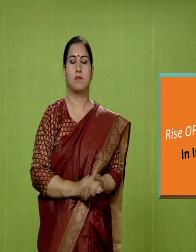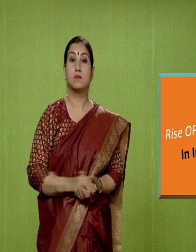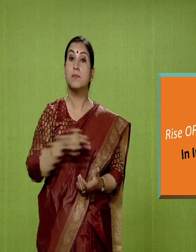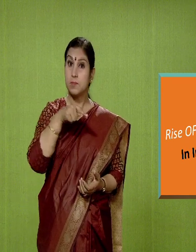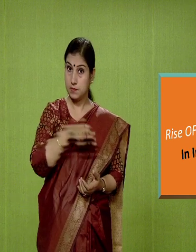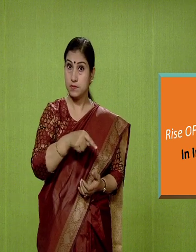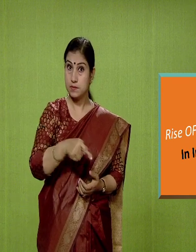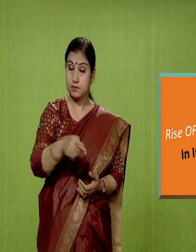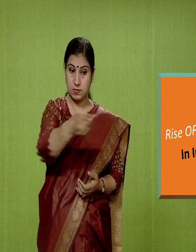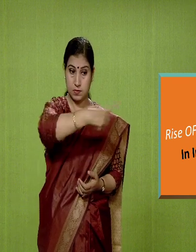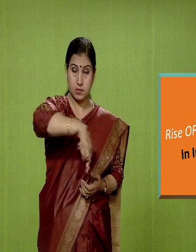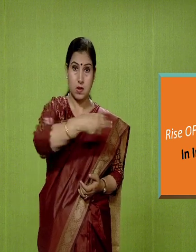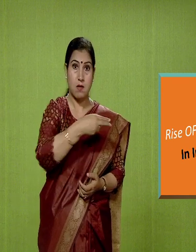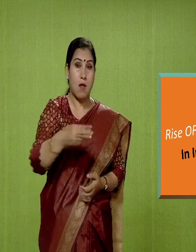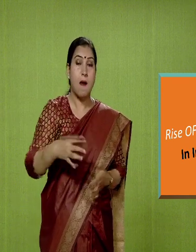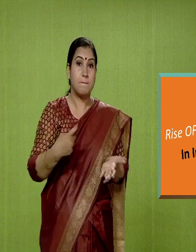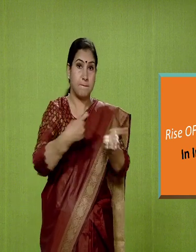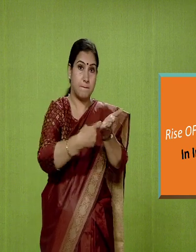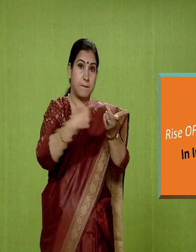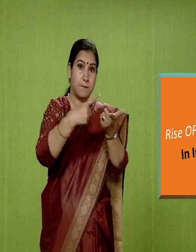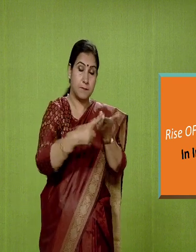Therefore, they were called as revolutionaries